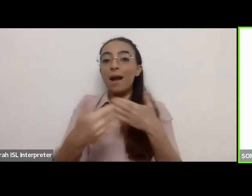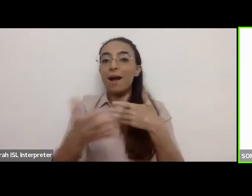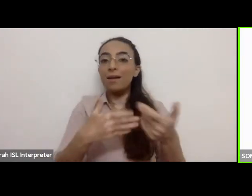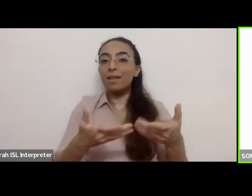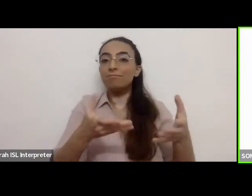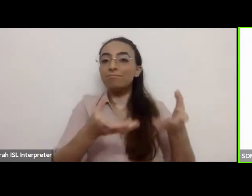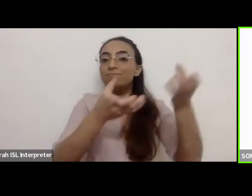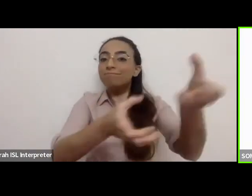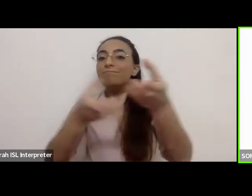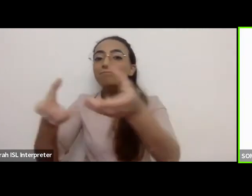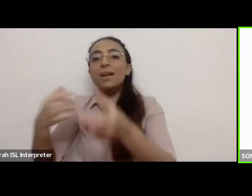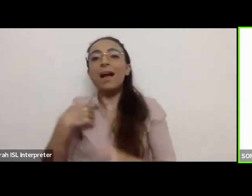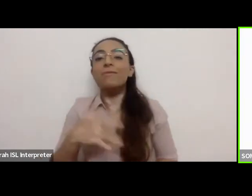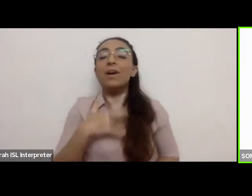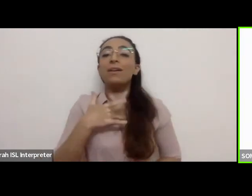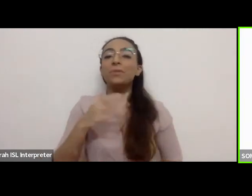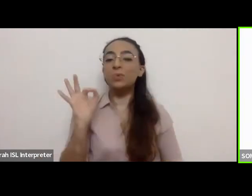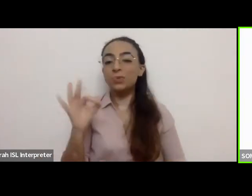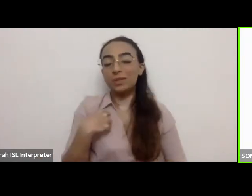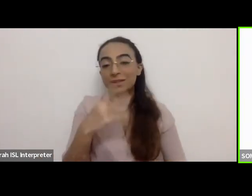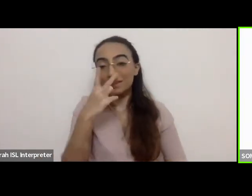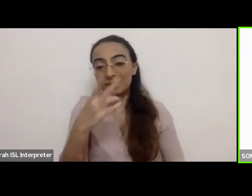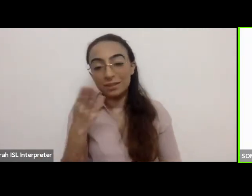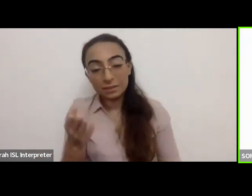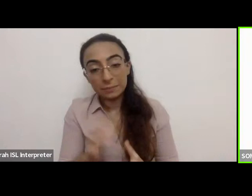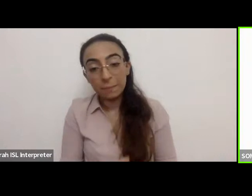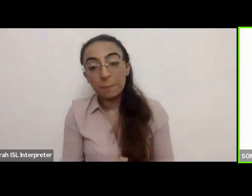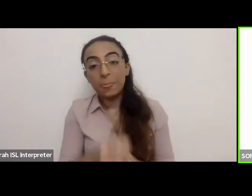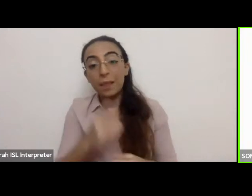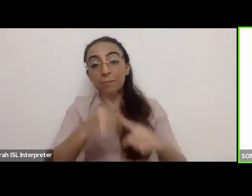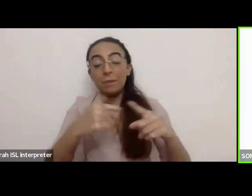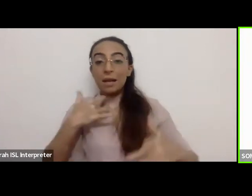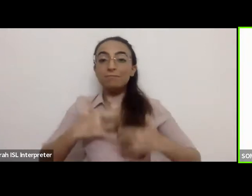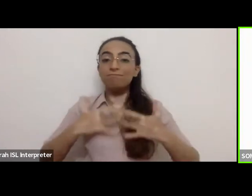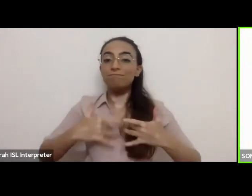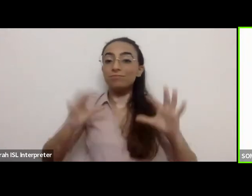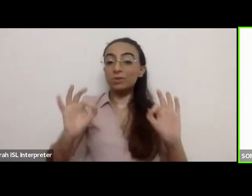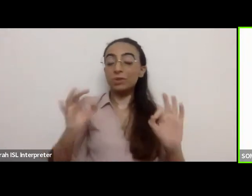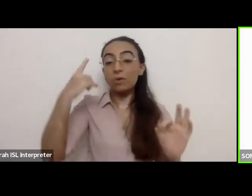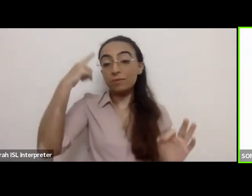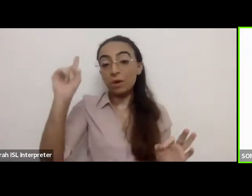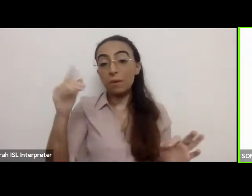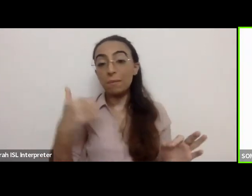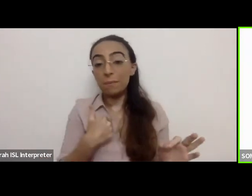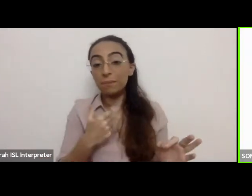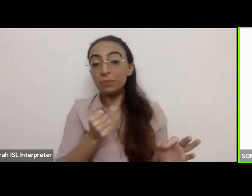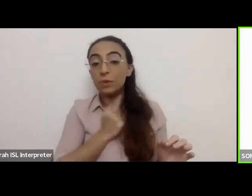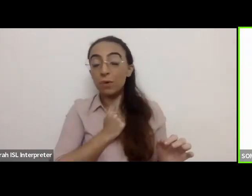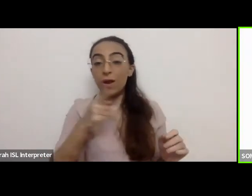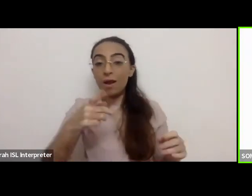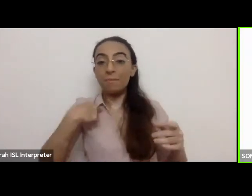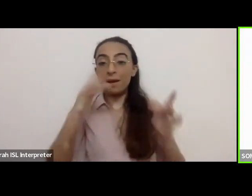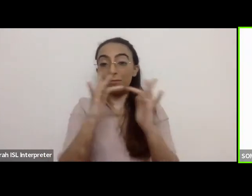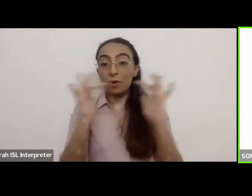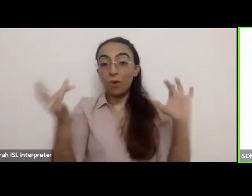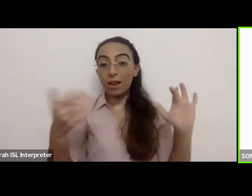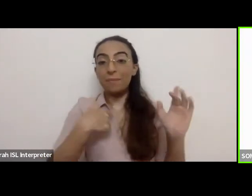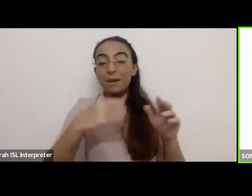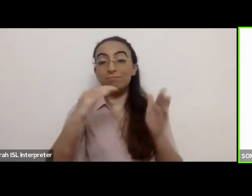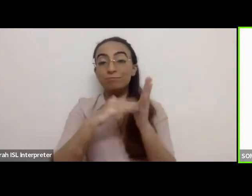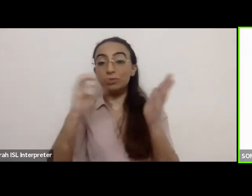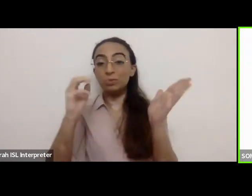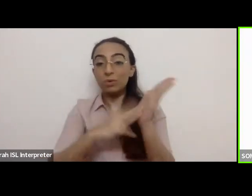this has been very good. We have been very enthused with all of you on this call, and I think the fact